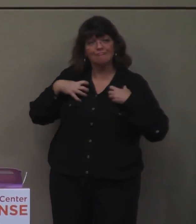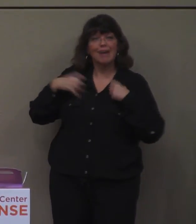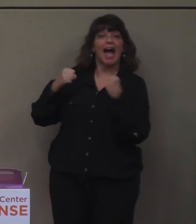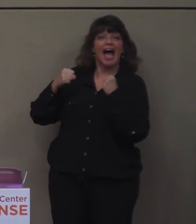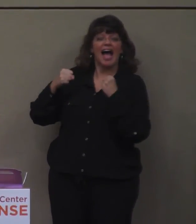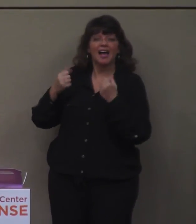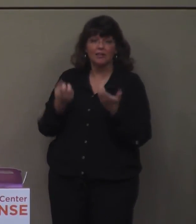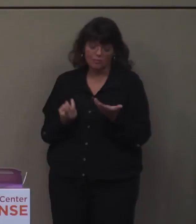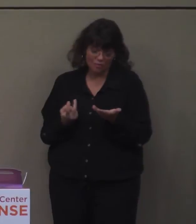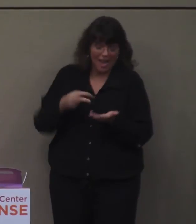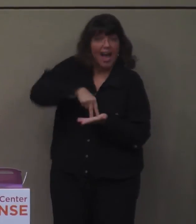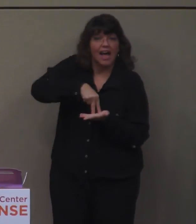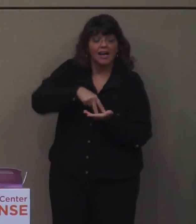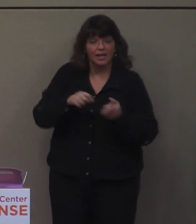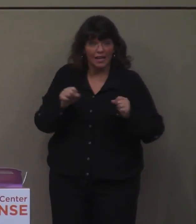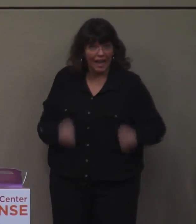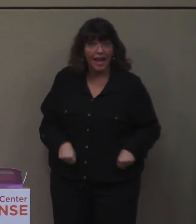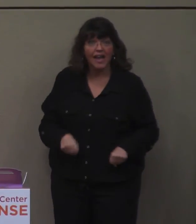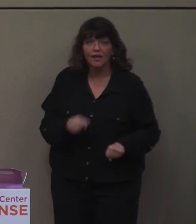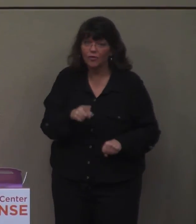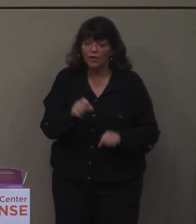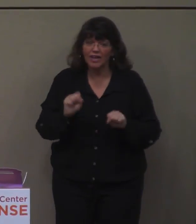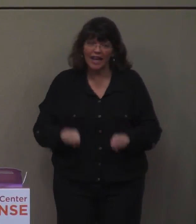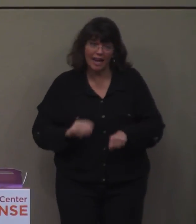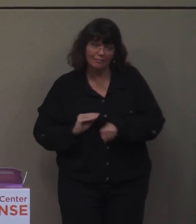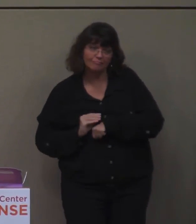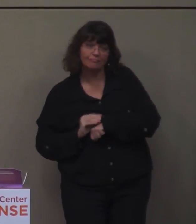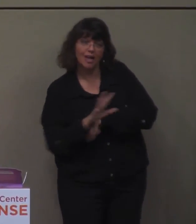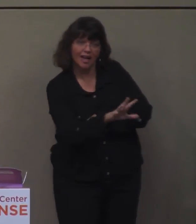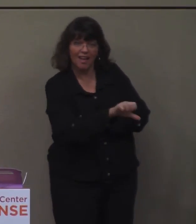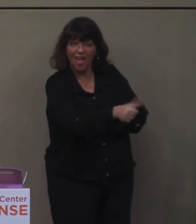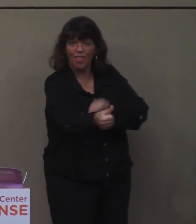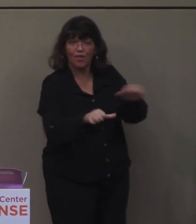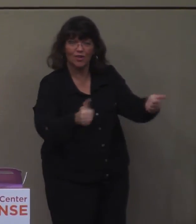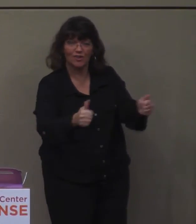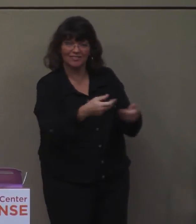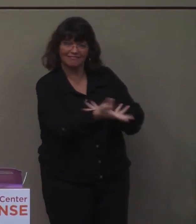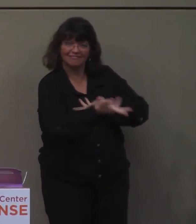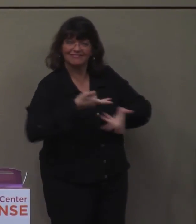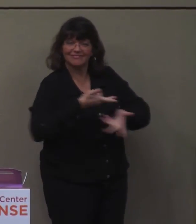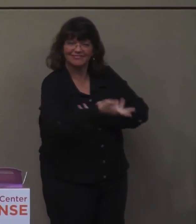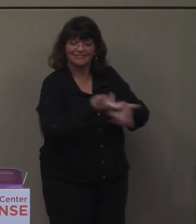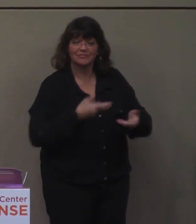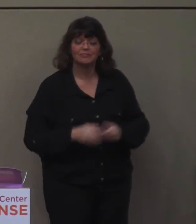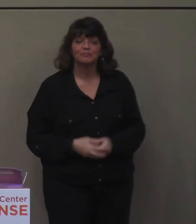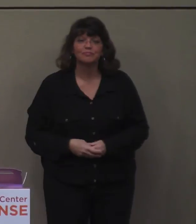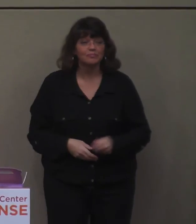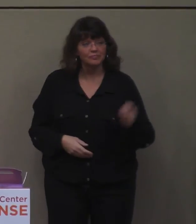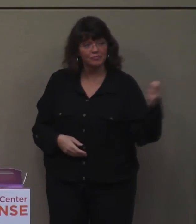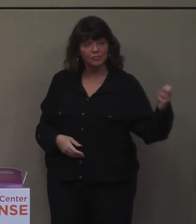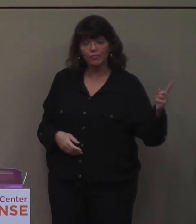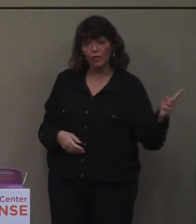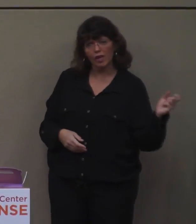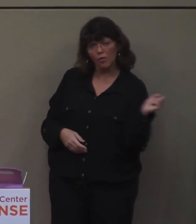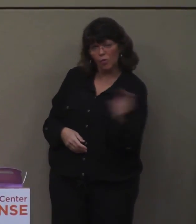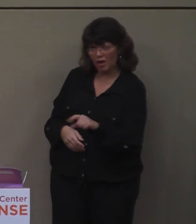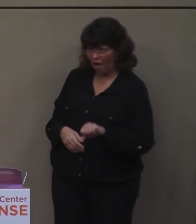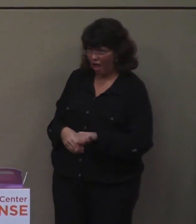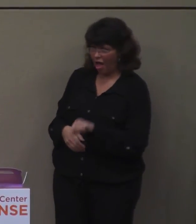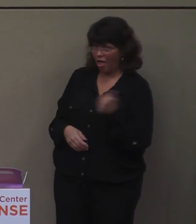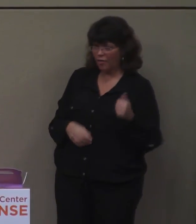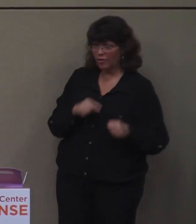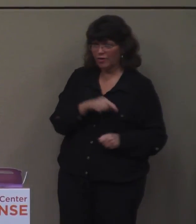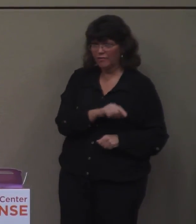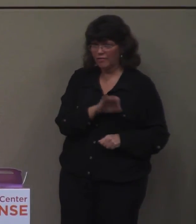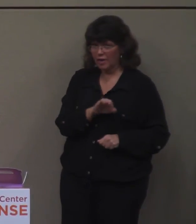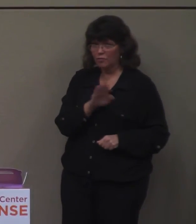out and letting others know that we love them. So. Dr. Johnson, another question that we're getting from our Facebook Live audience: are there any